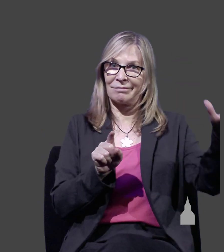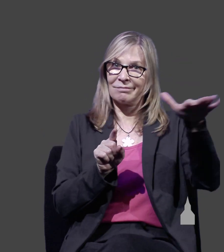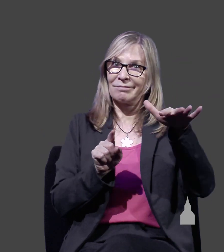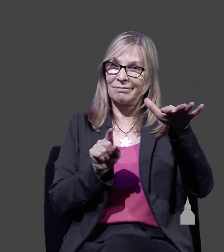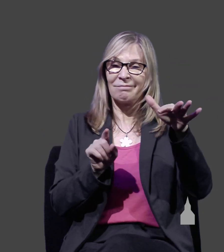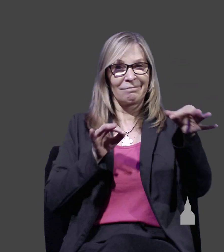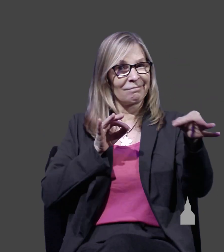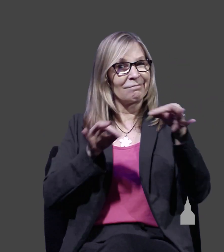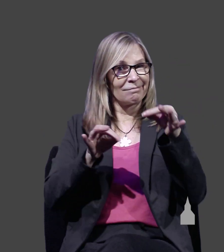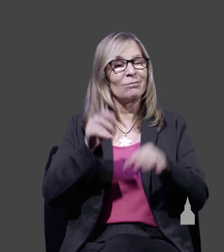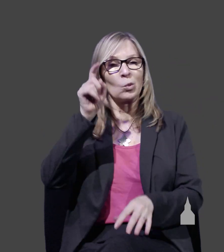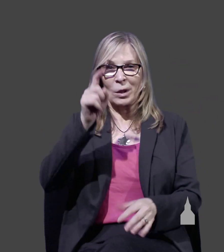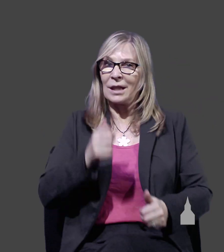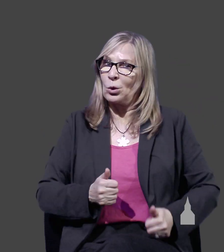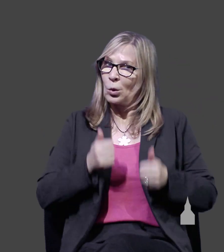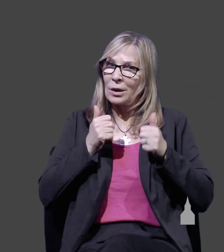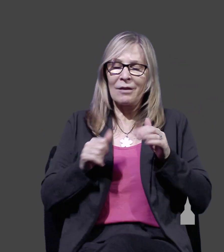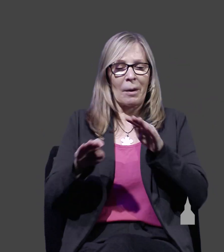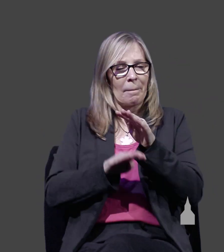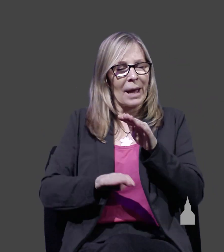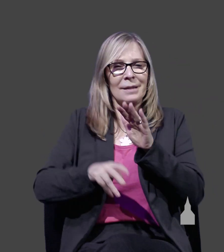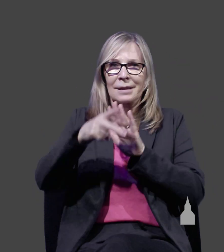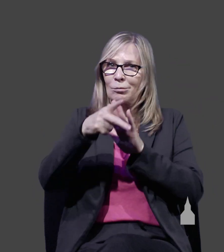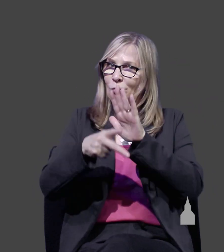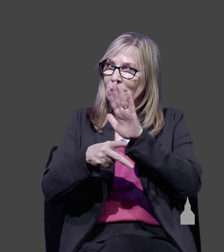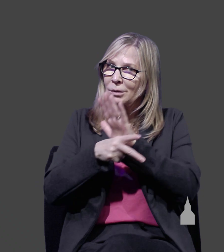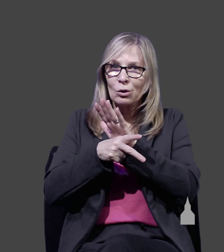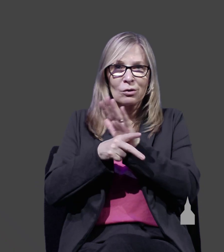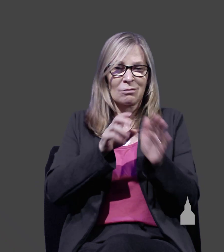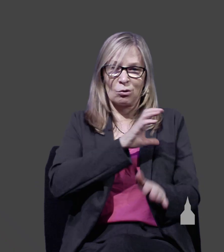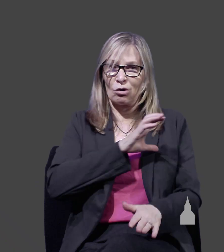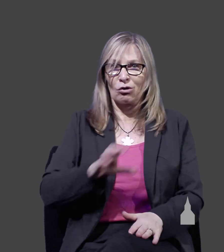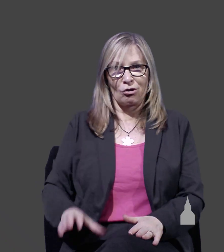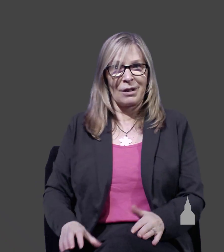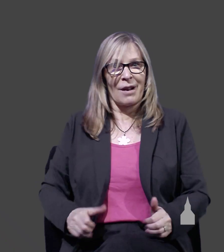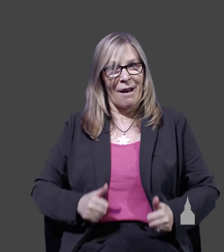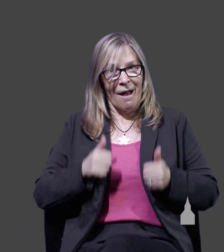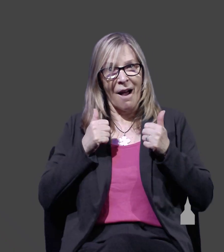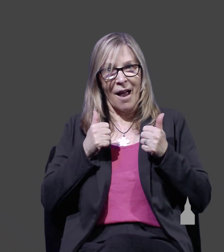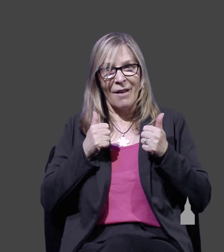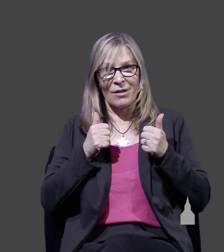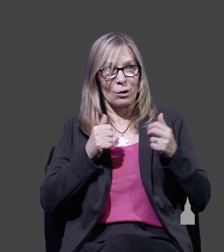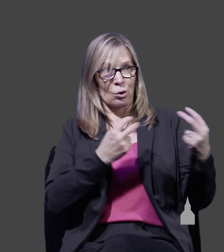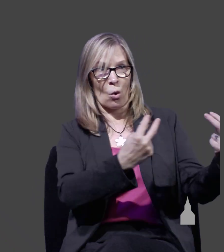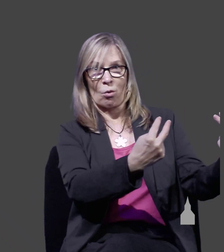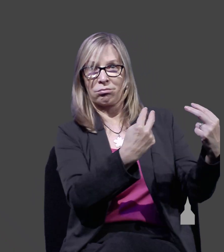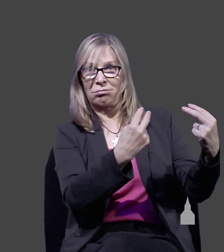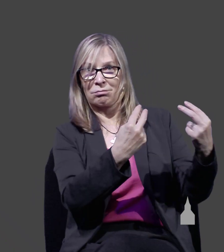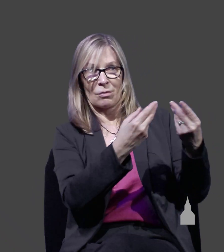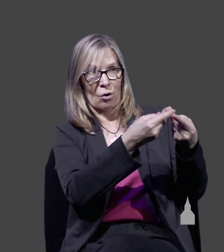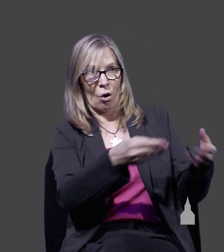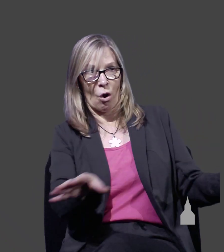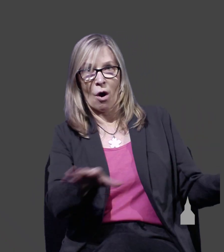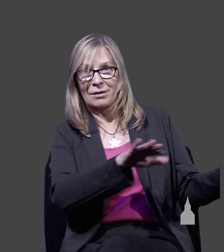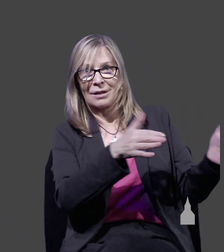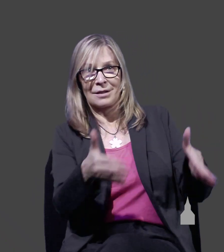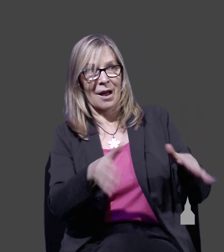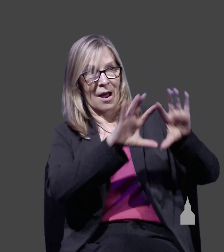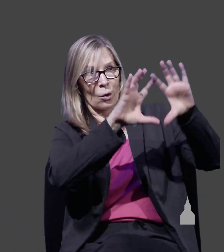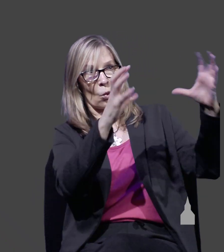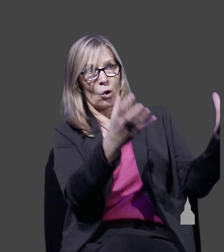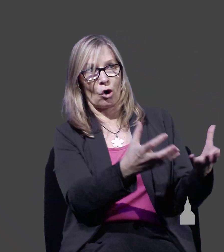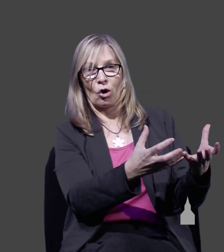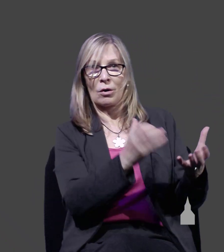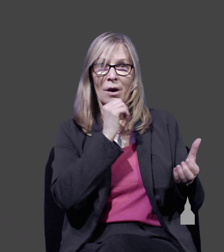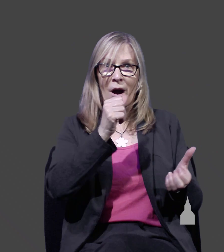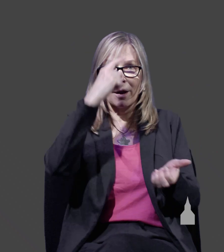He's telling us we need to live out these basic principles of Christianity in a lost and dying world filled with unbelievers.